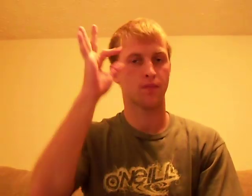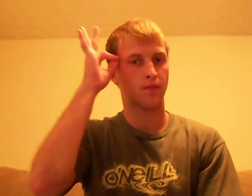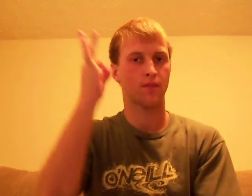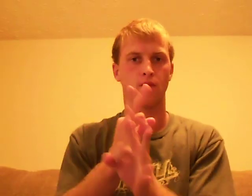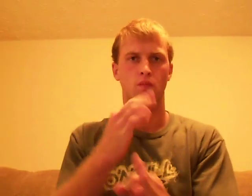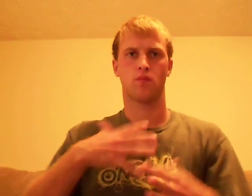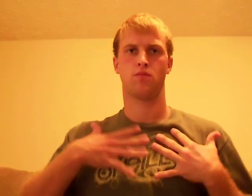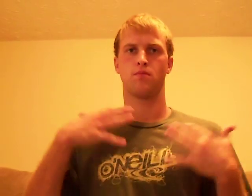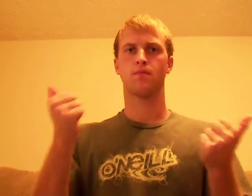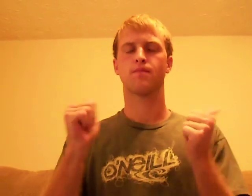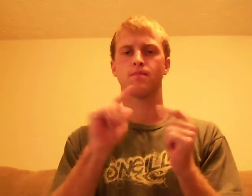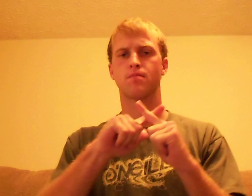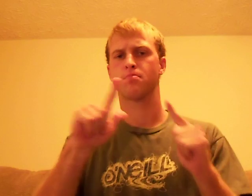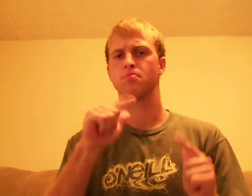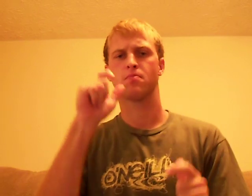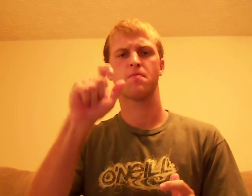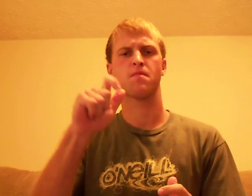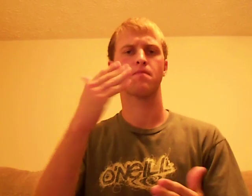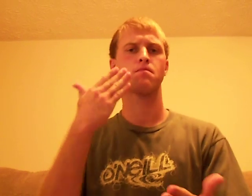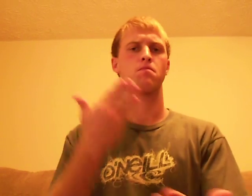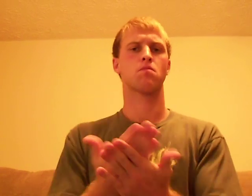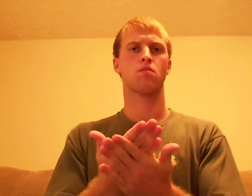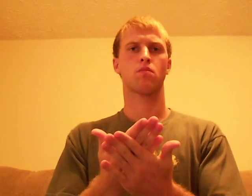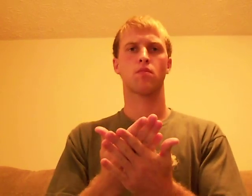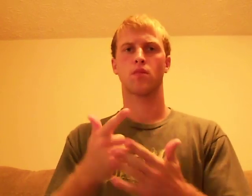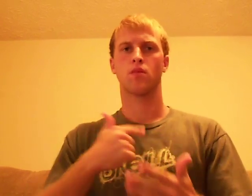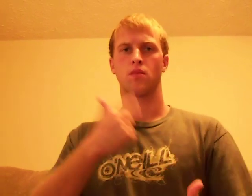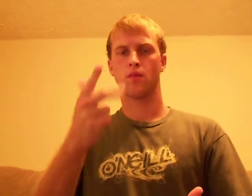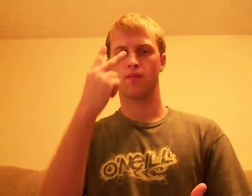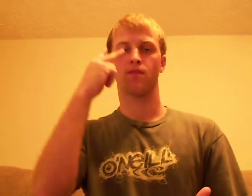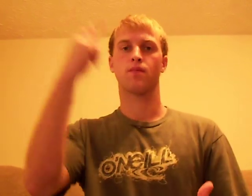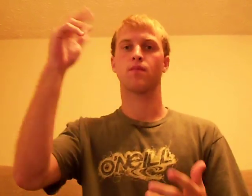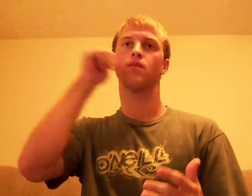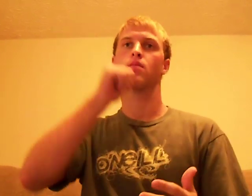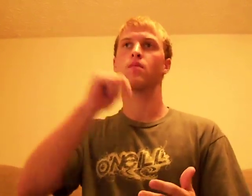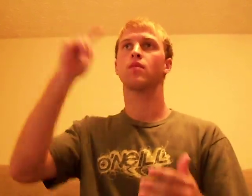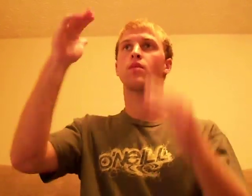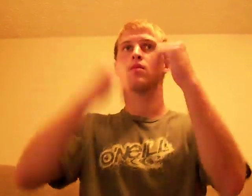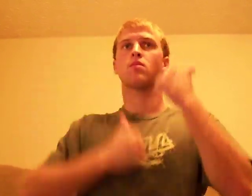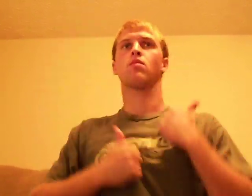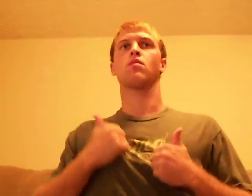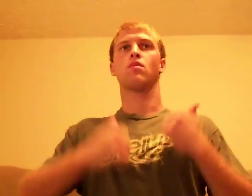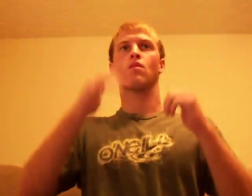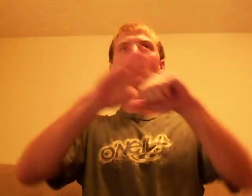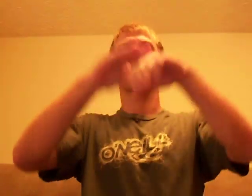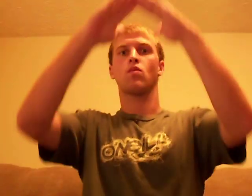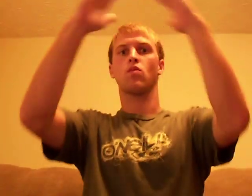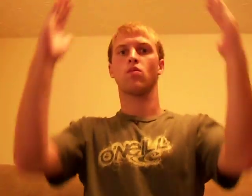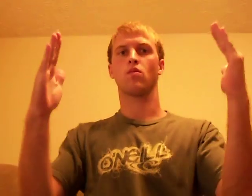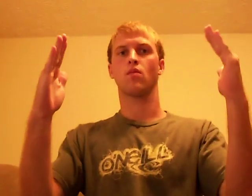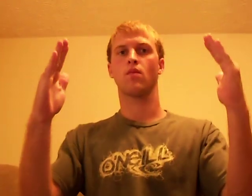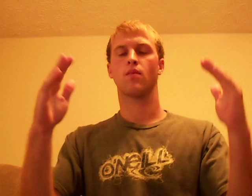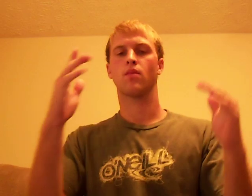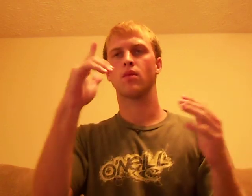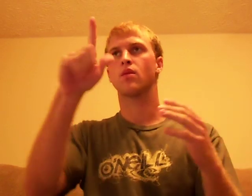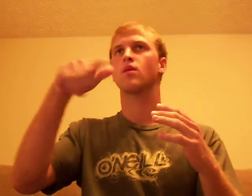Faith was strong, but you needed proof. You saw her bathing on the roof. Her beauty in